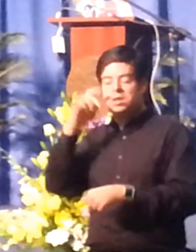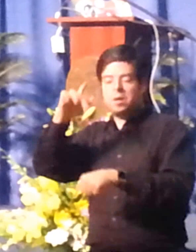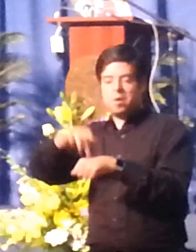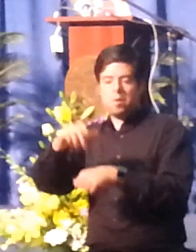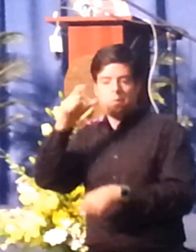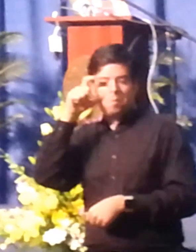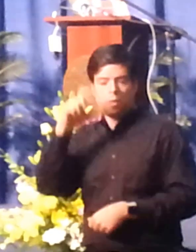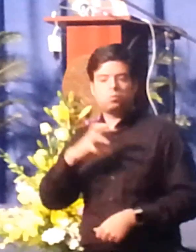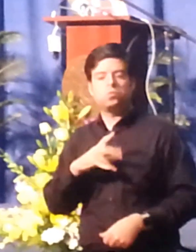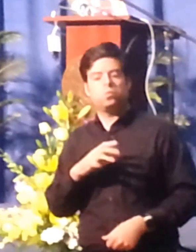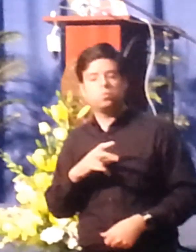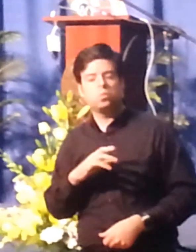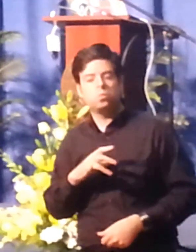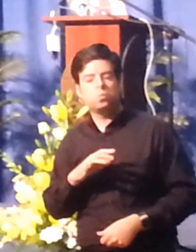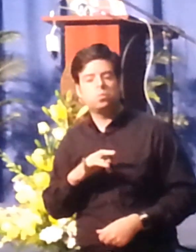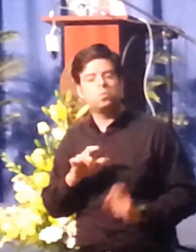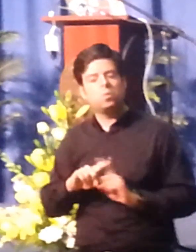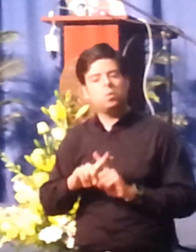moon, very cool.